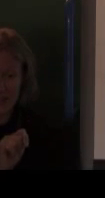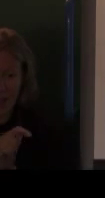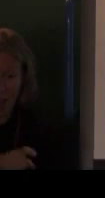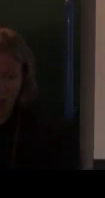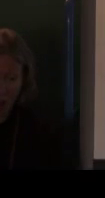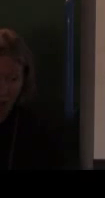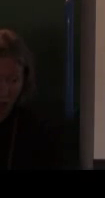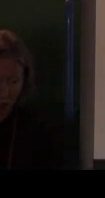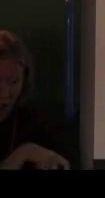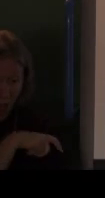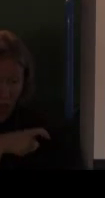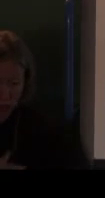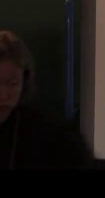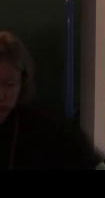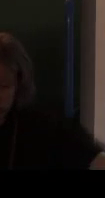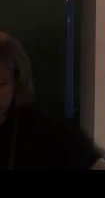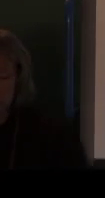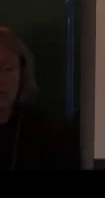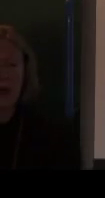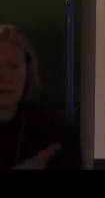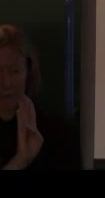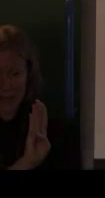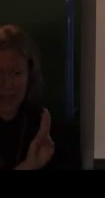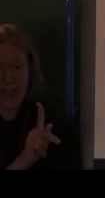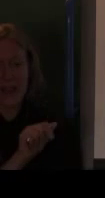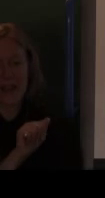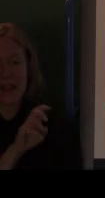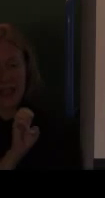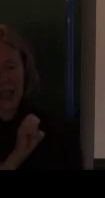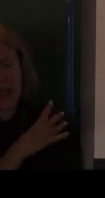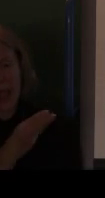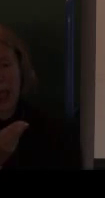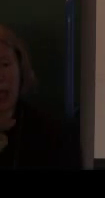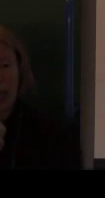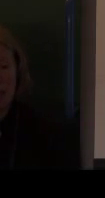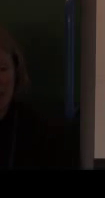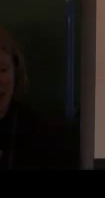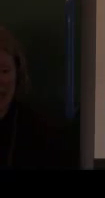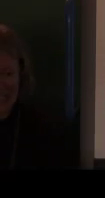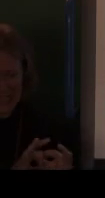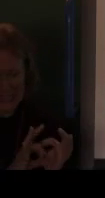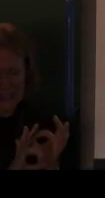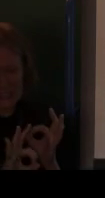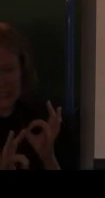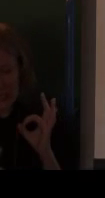B, Kate and Max got a stick 3 feet long. Or C,